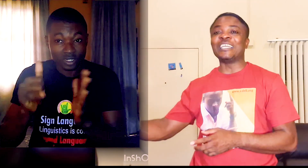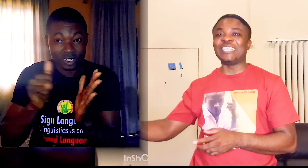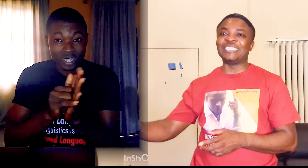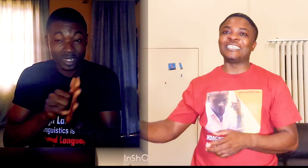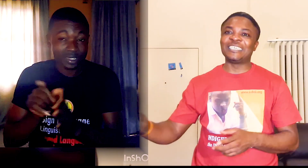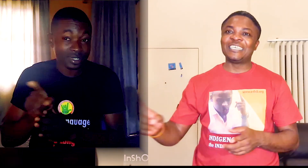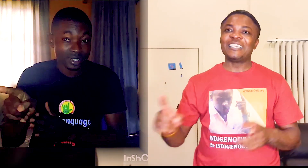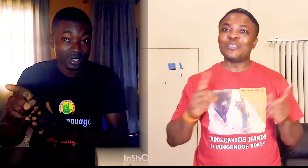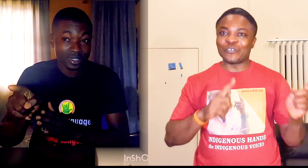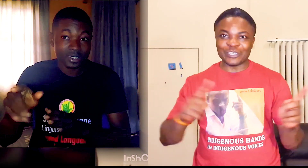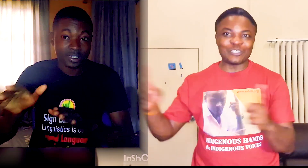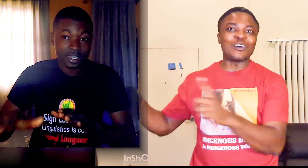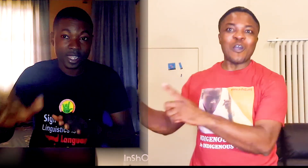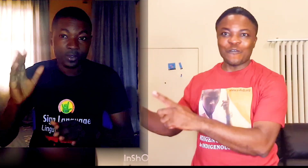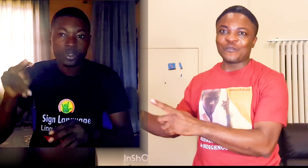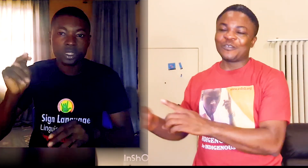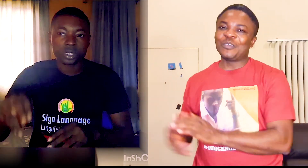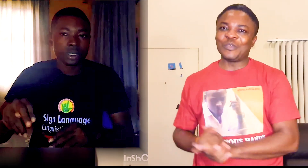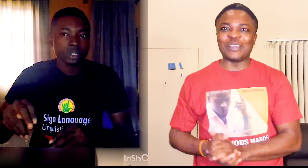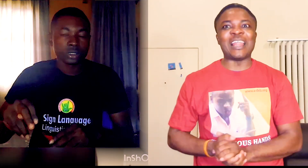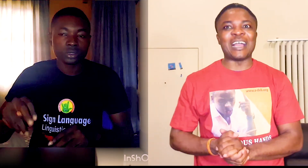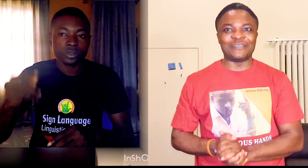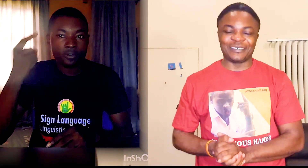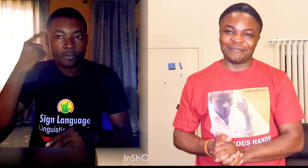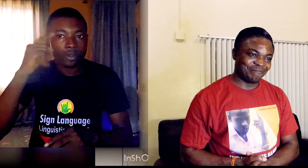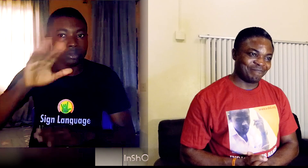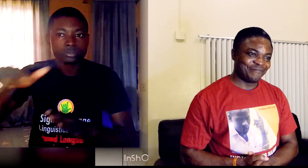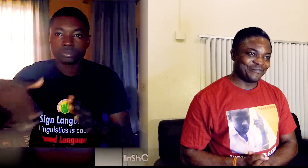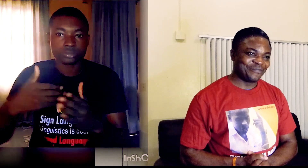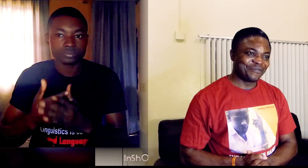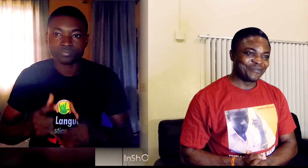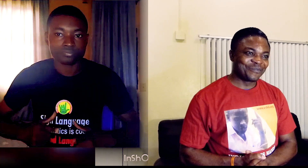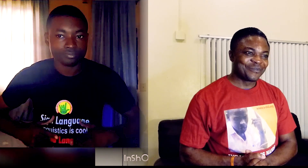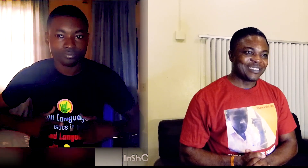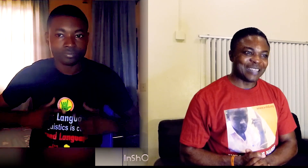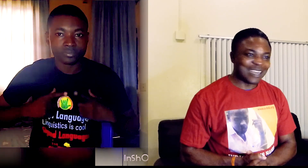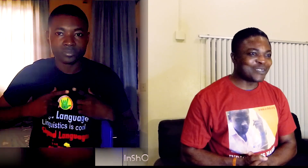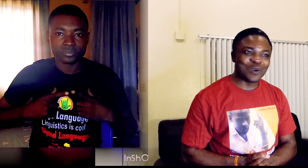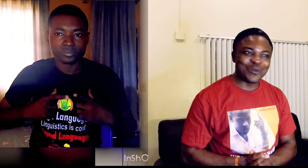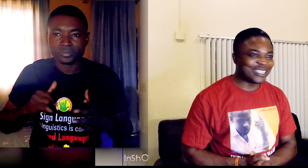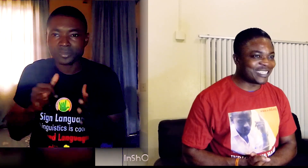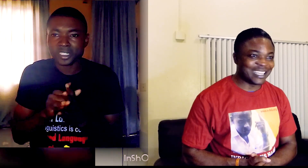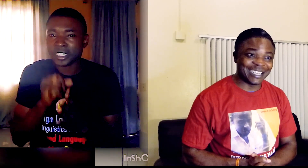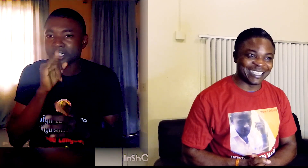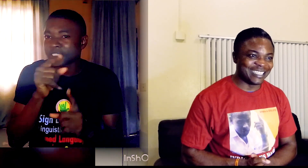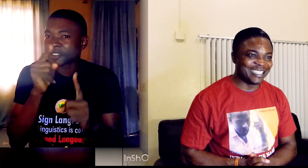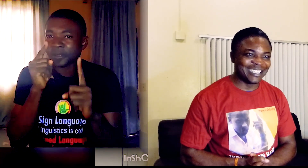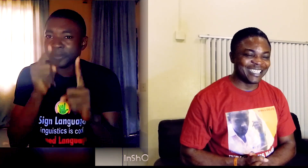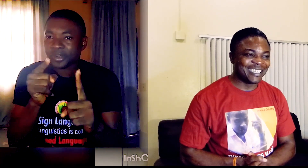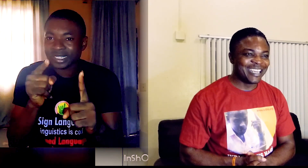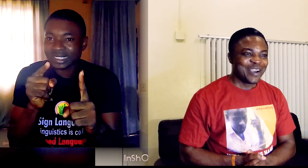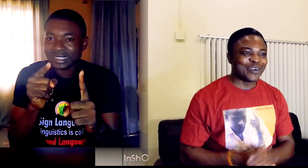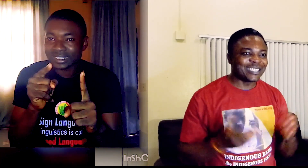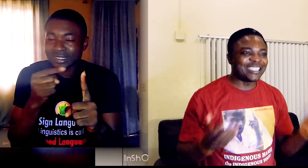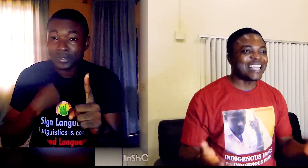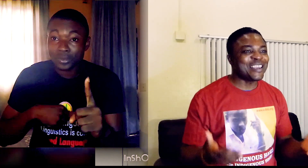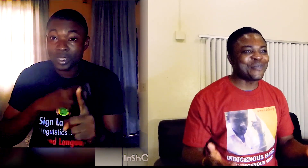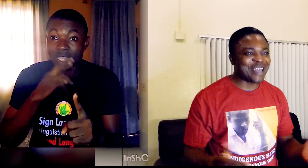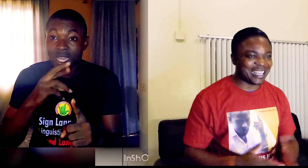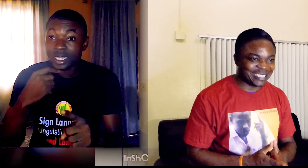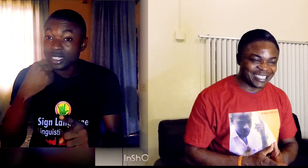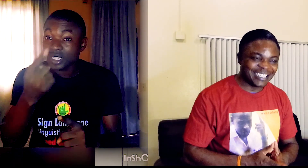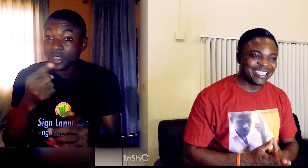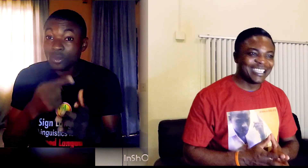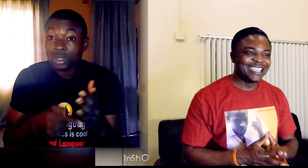is going to need the rest of their lives. That is what we're saying. We're